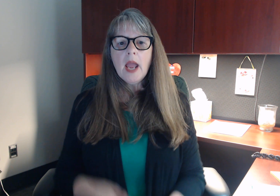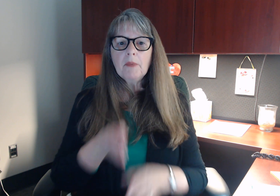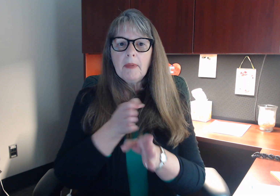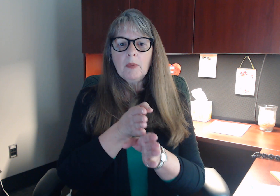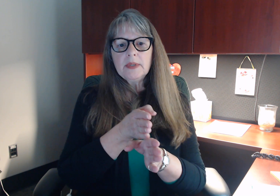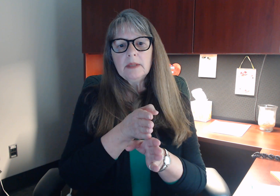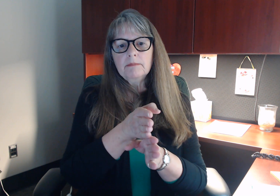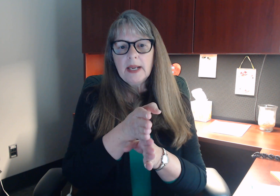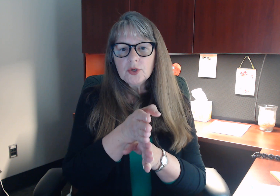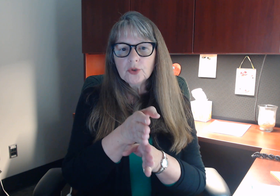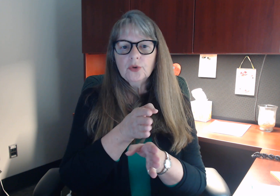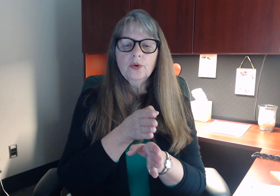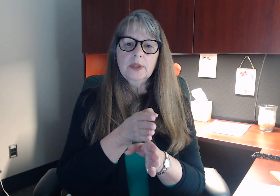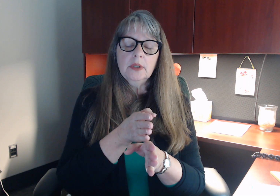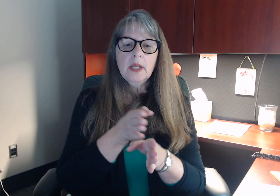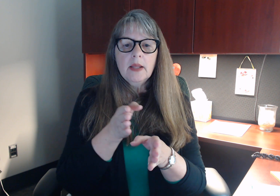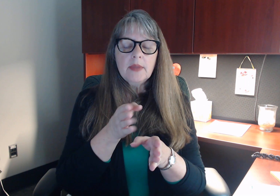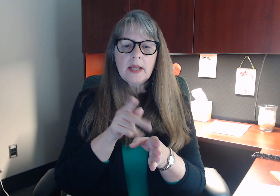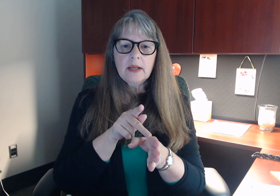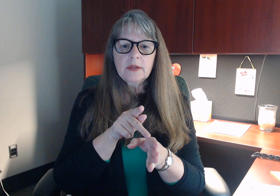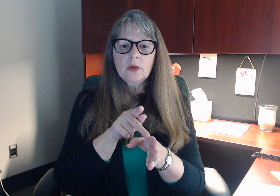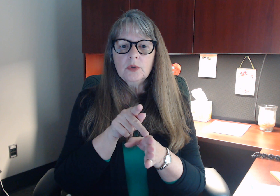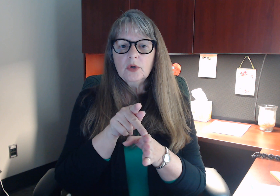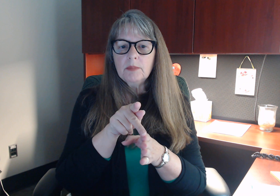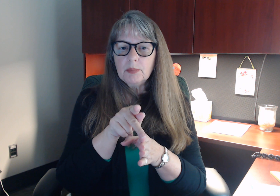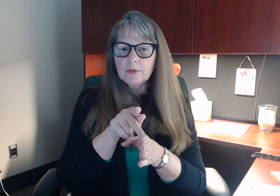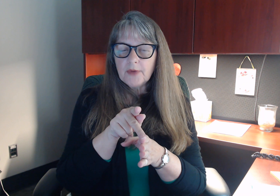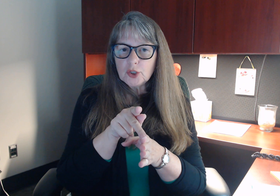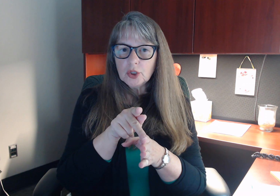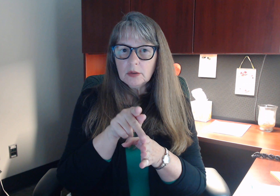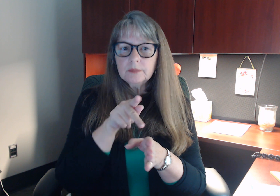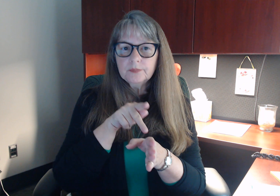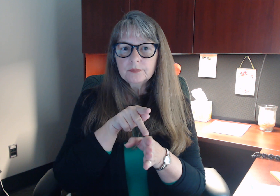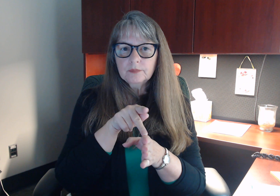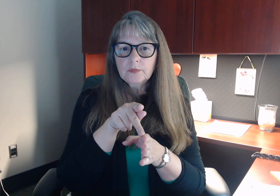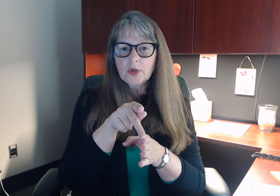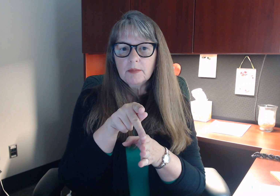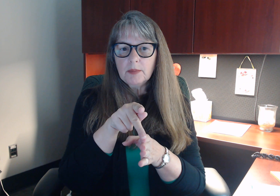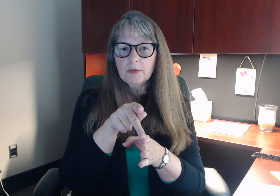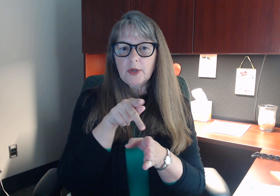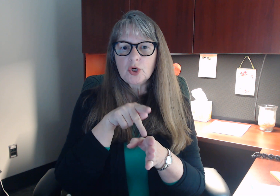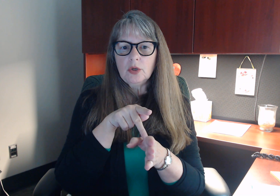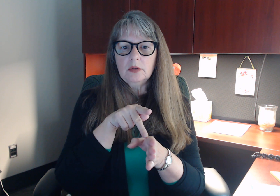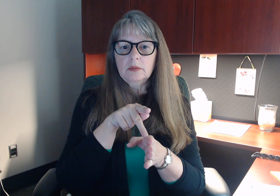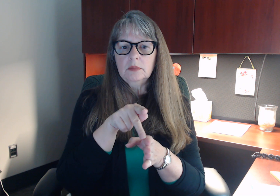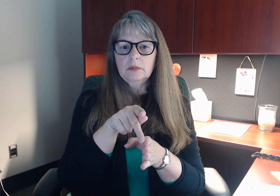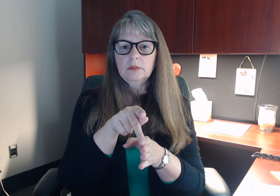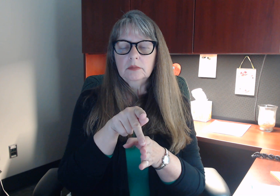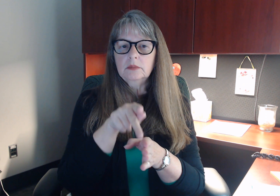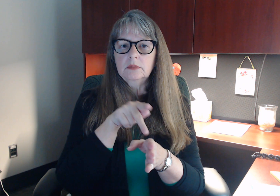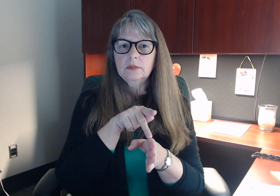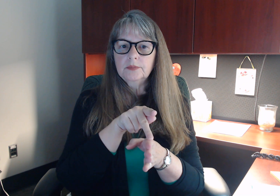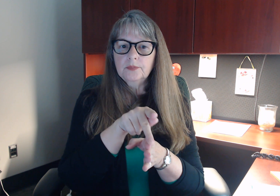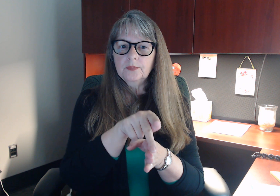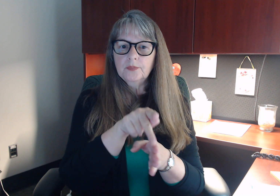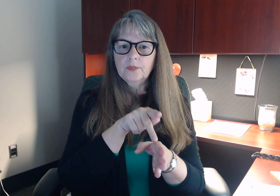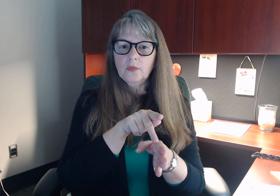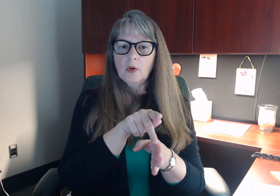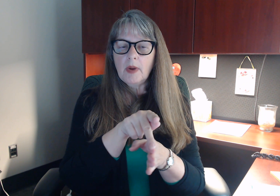remember, we did major and that kind of thing. When you can be professional, you can be professional. Or my